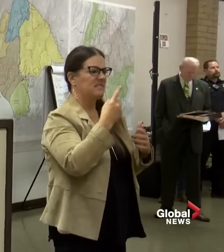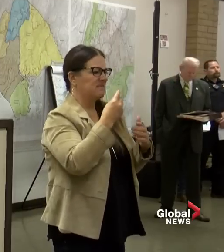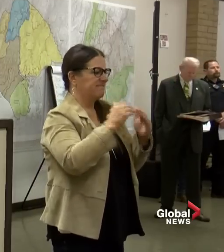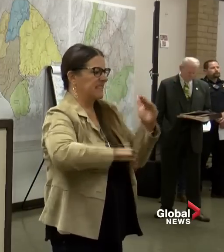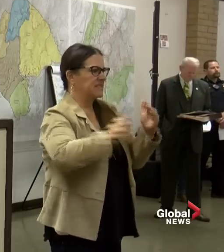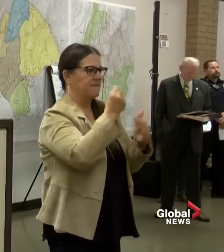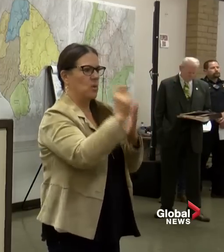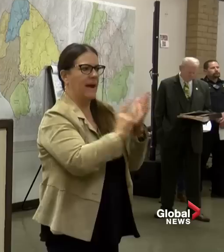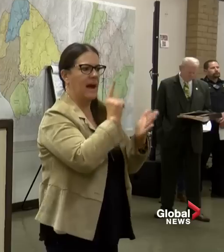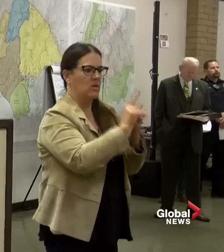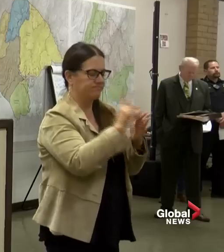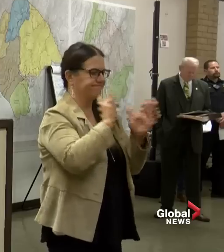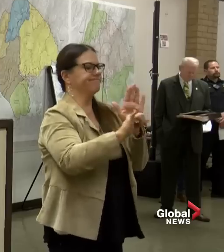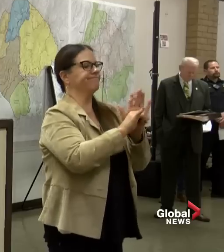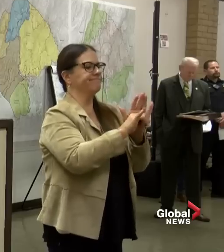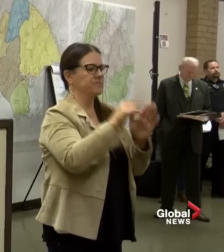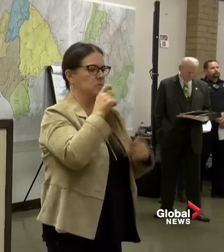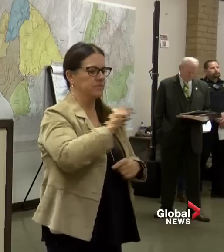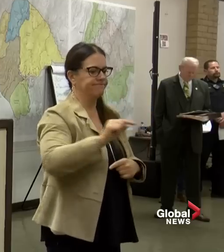hours.